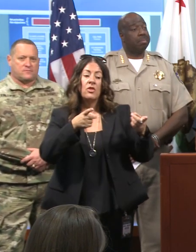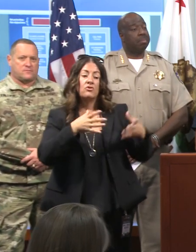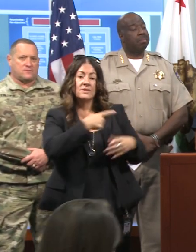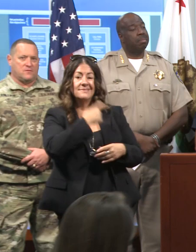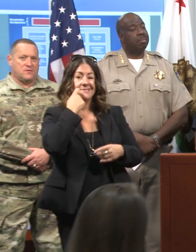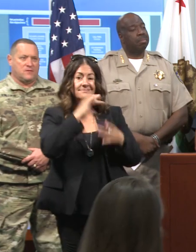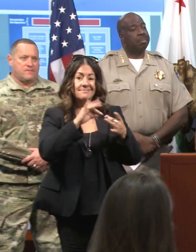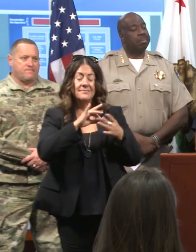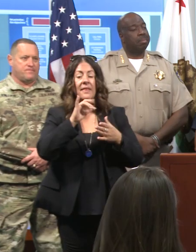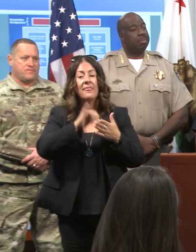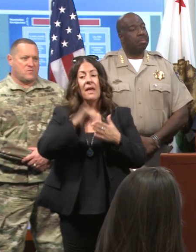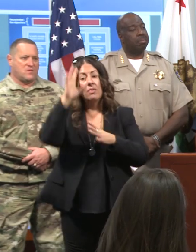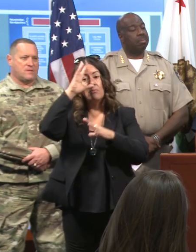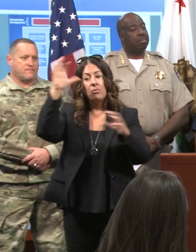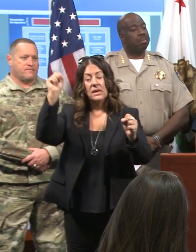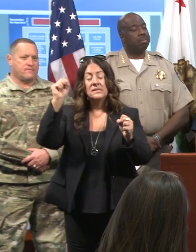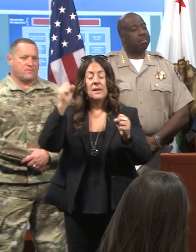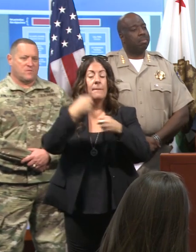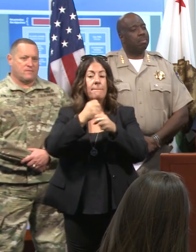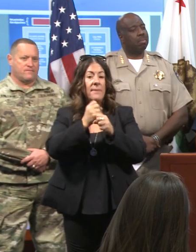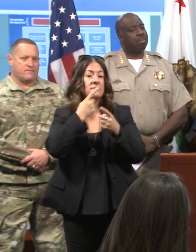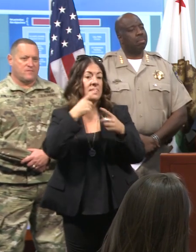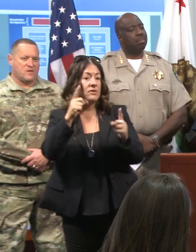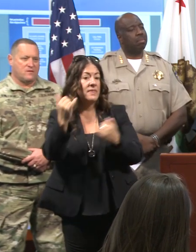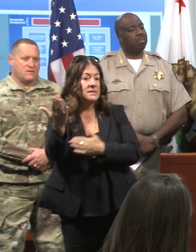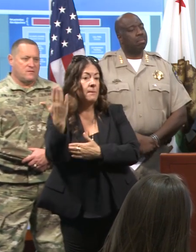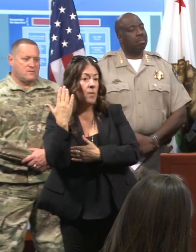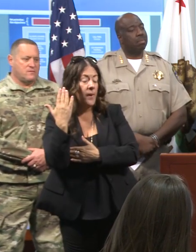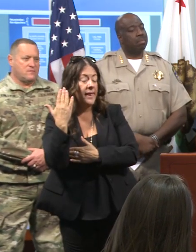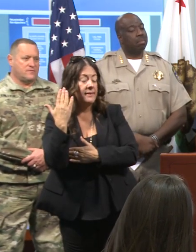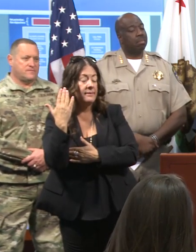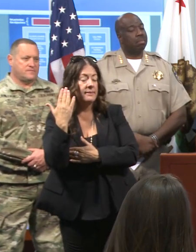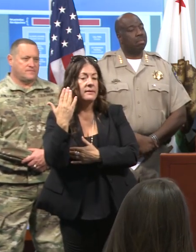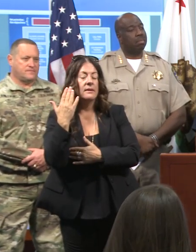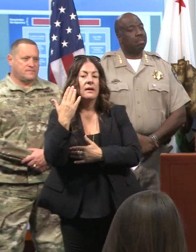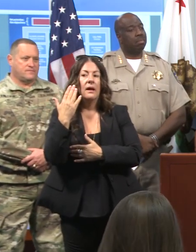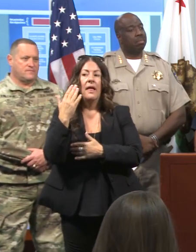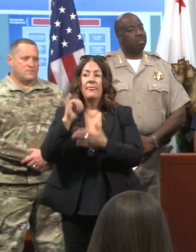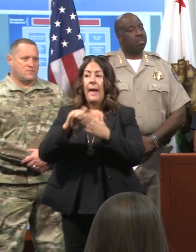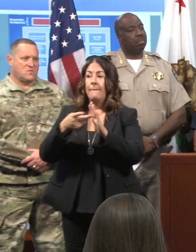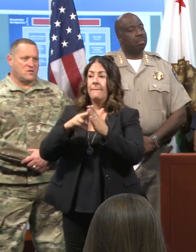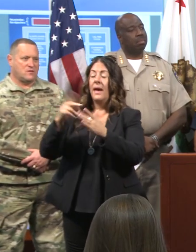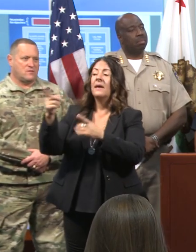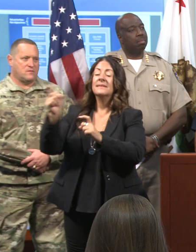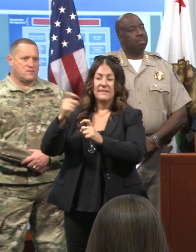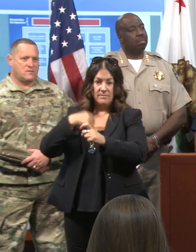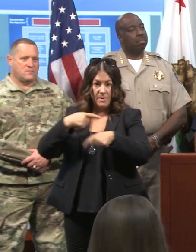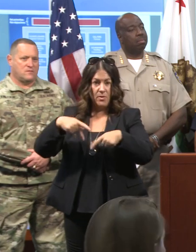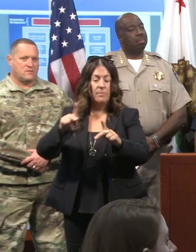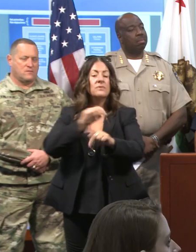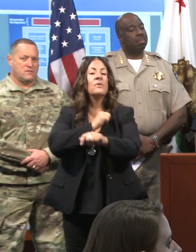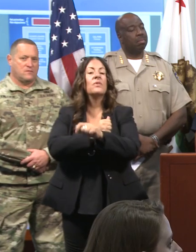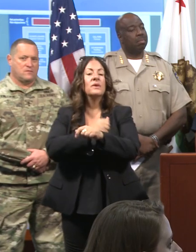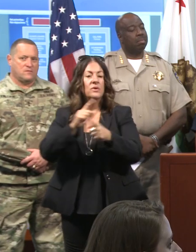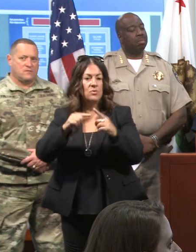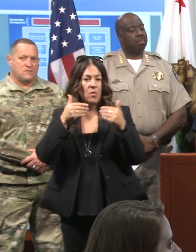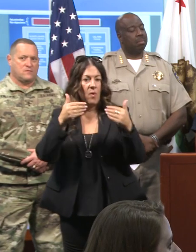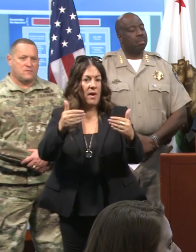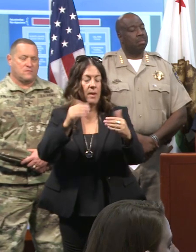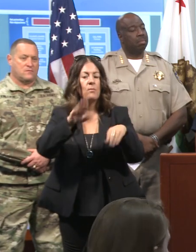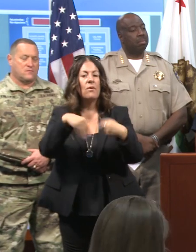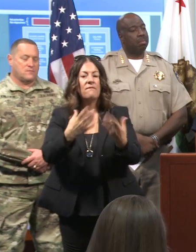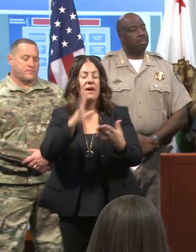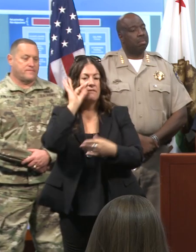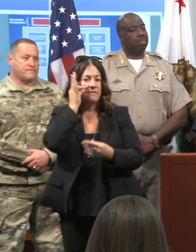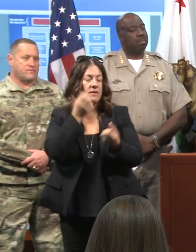President issued a major declaration this morning. This gives me the authority to coordinate federal resources in support